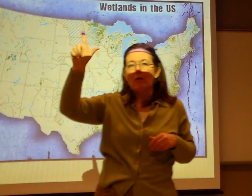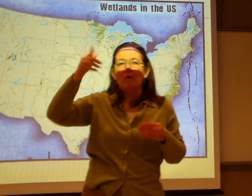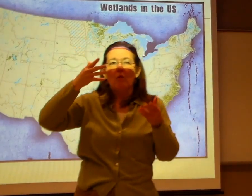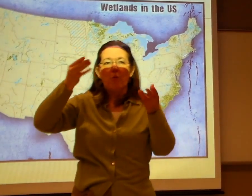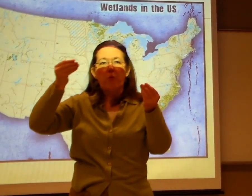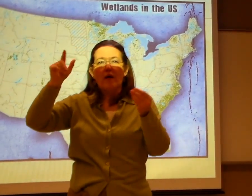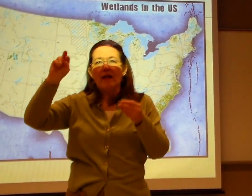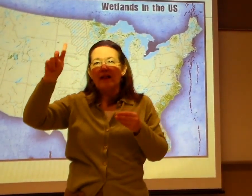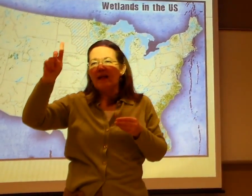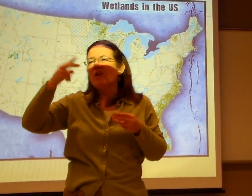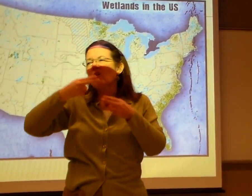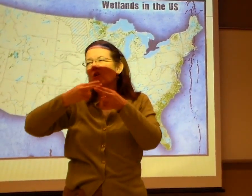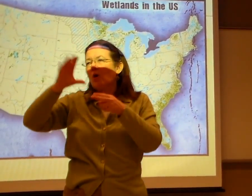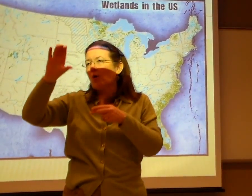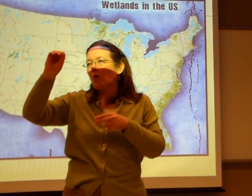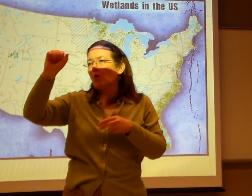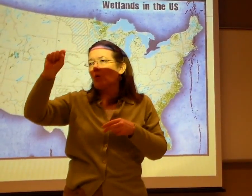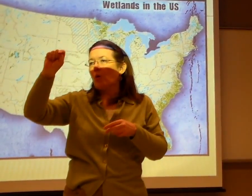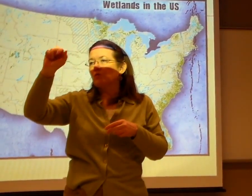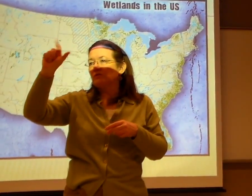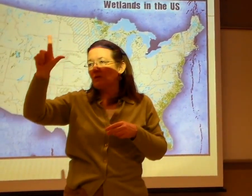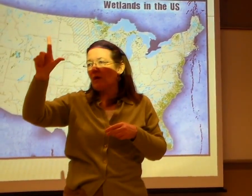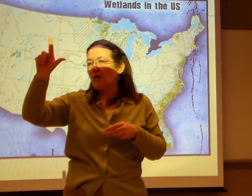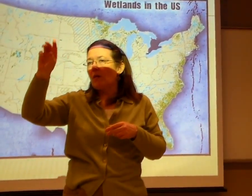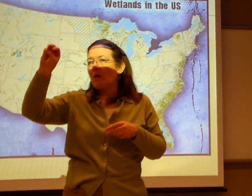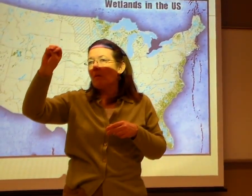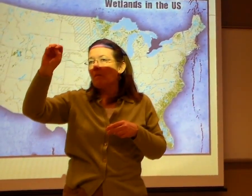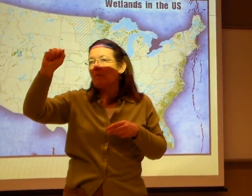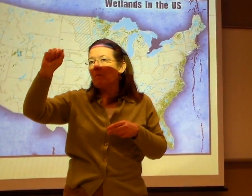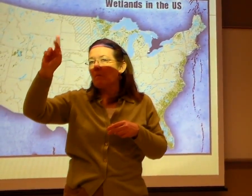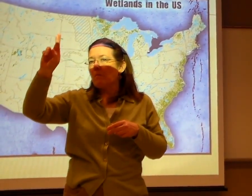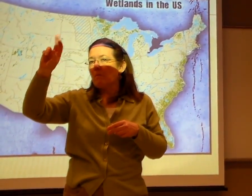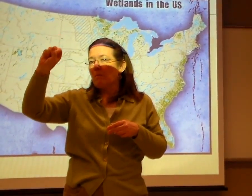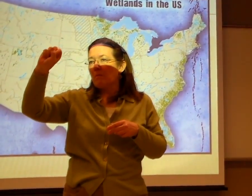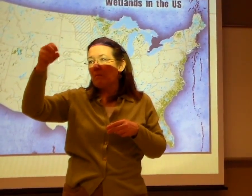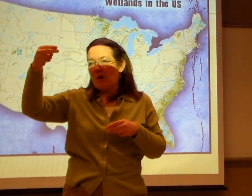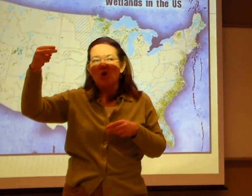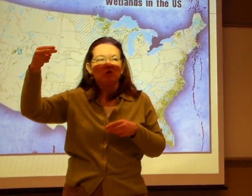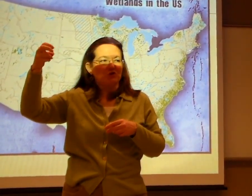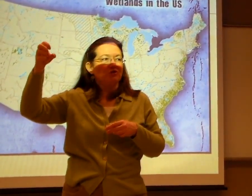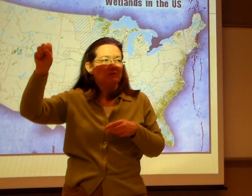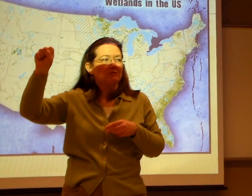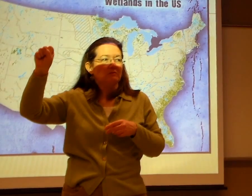are the coastal wetlands, called the coastal marshes.